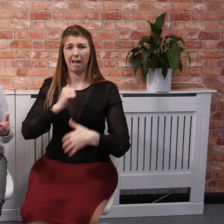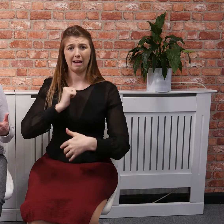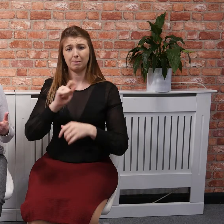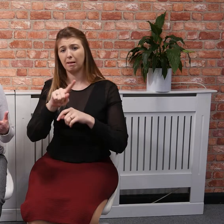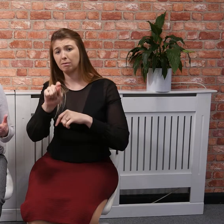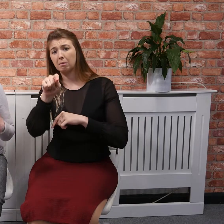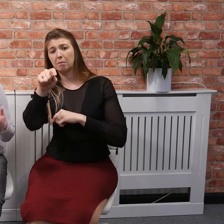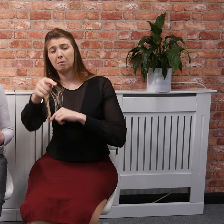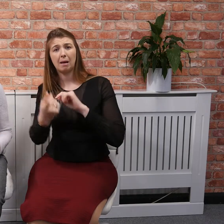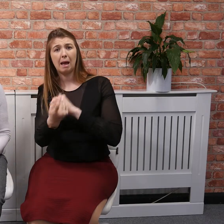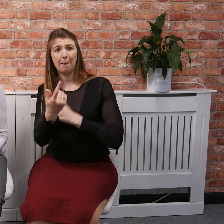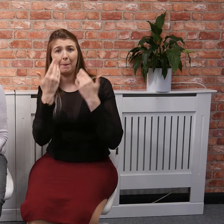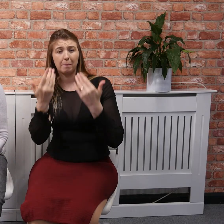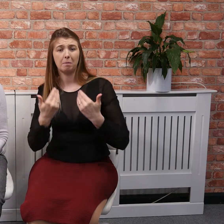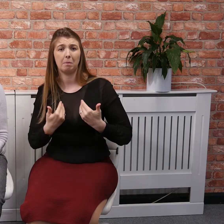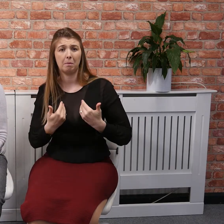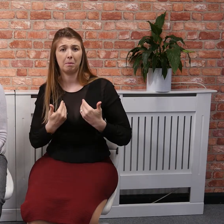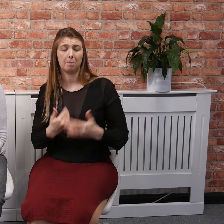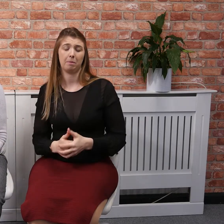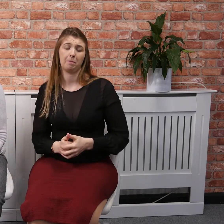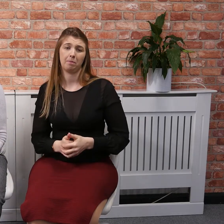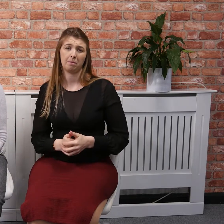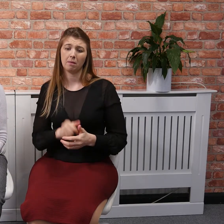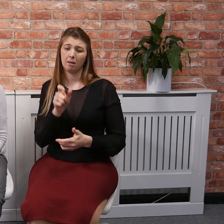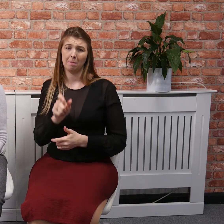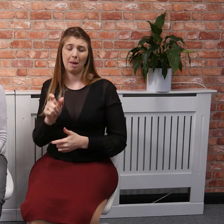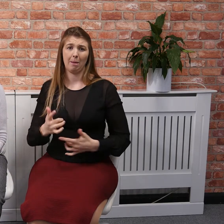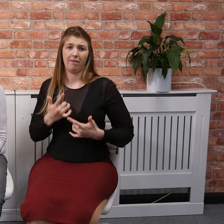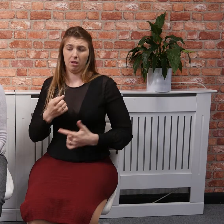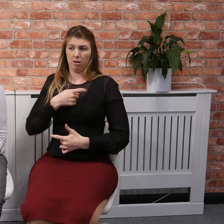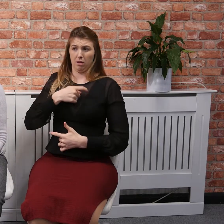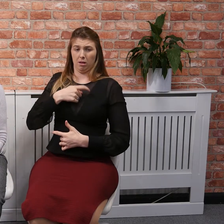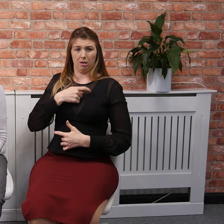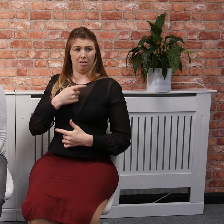now, and also about what it means for the future.